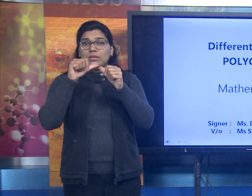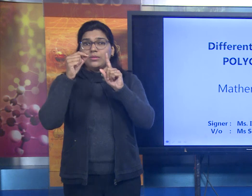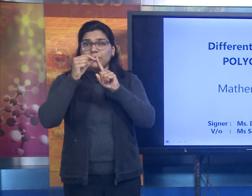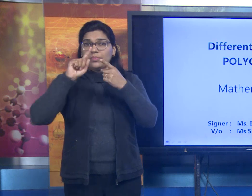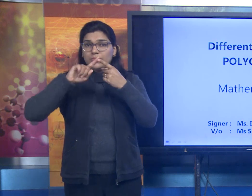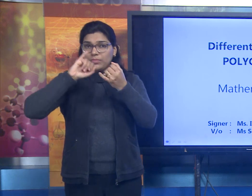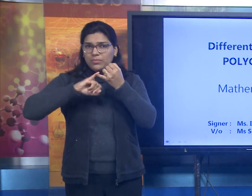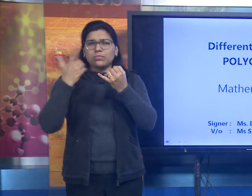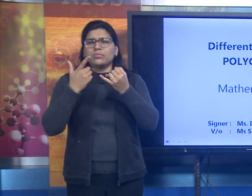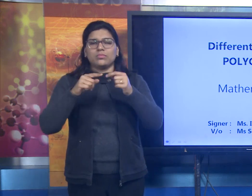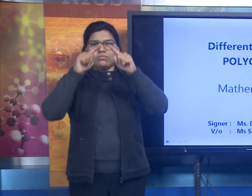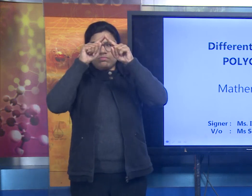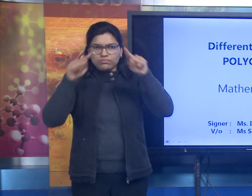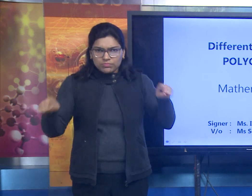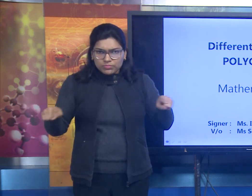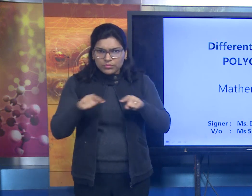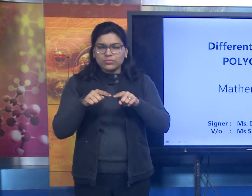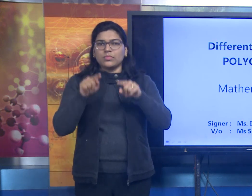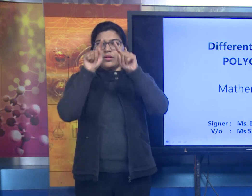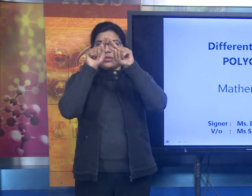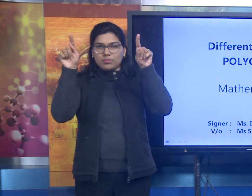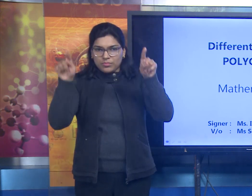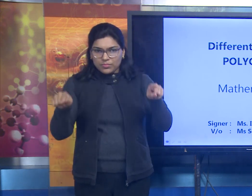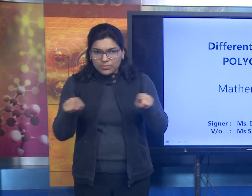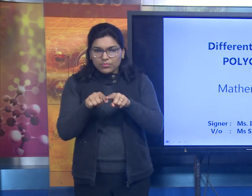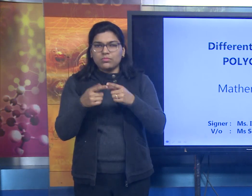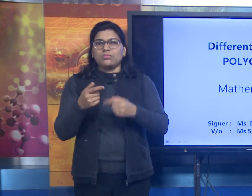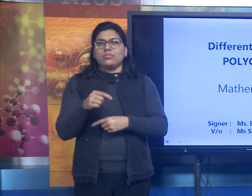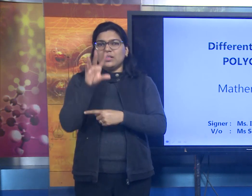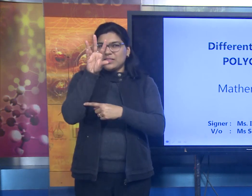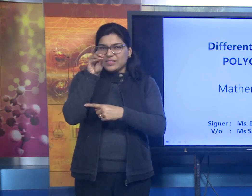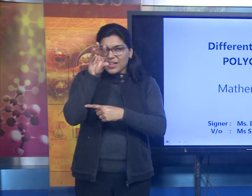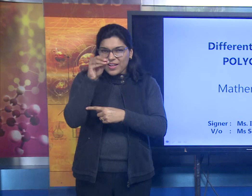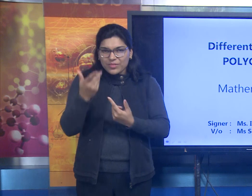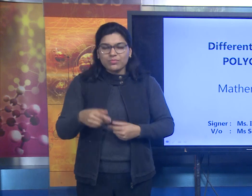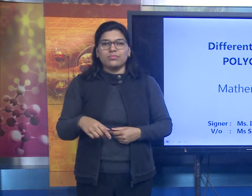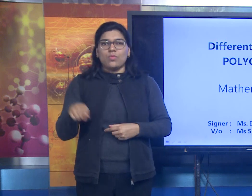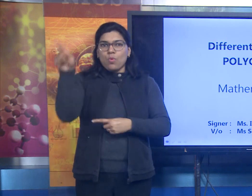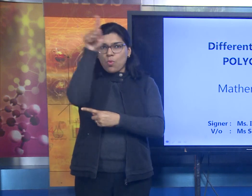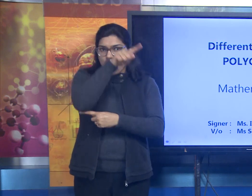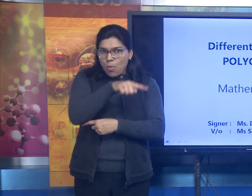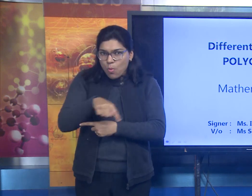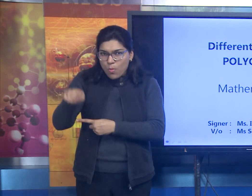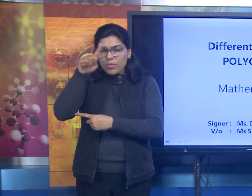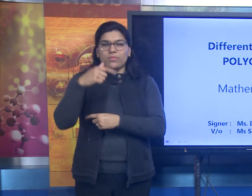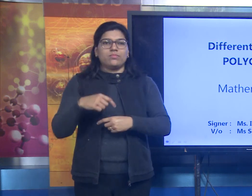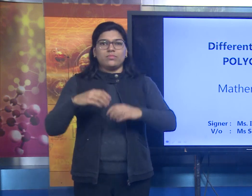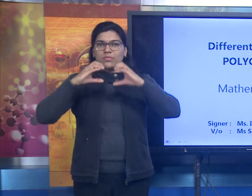And these different shapes are known as polygon, like triangle,